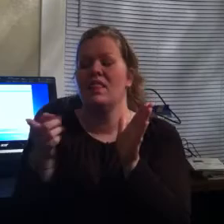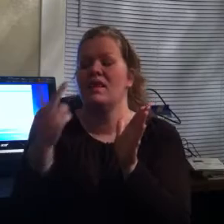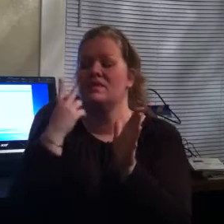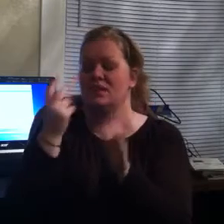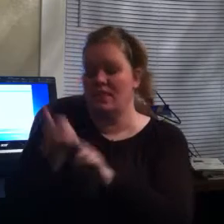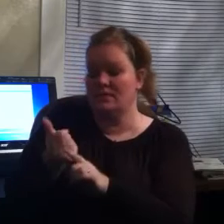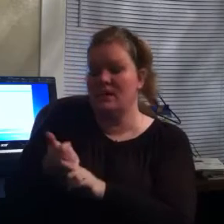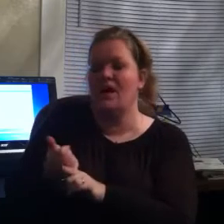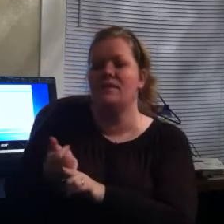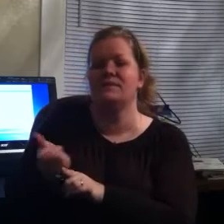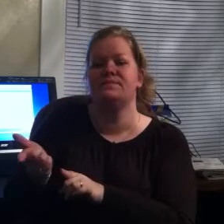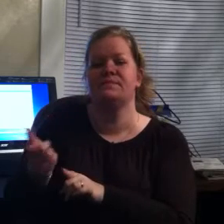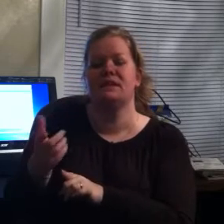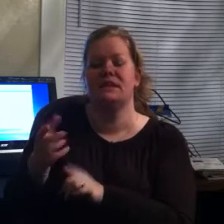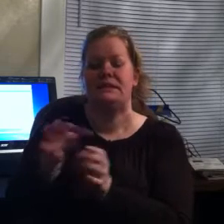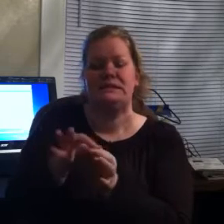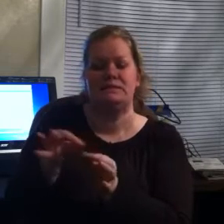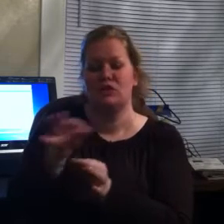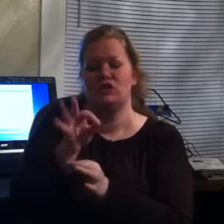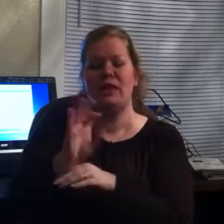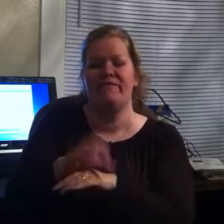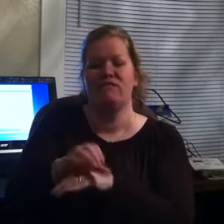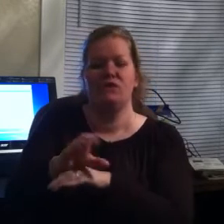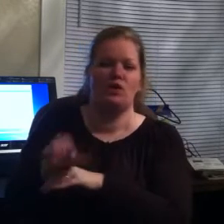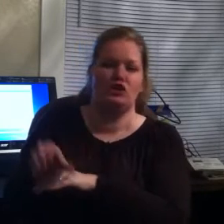as the spiritual enforcers of the day.